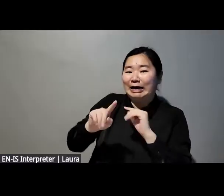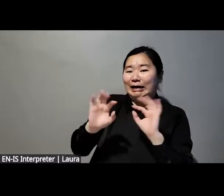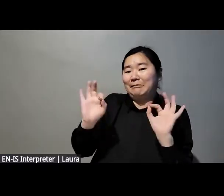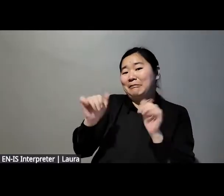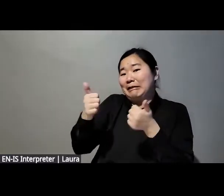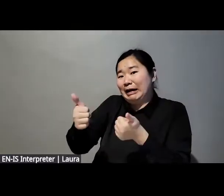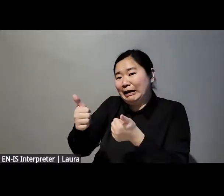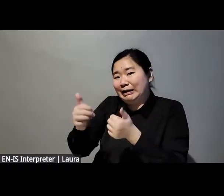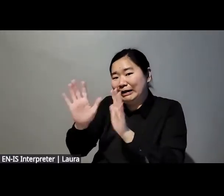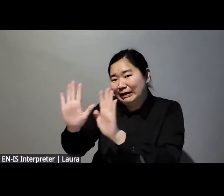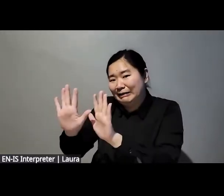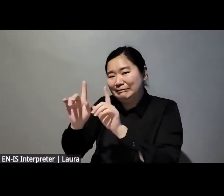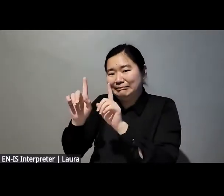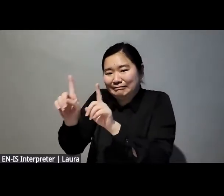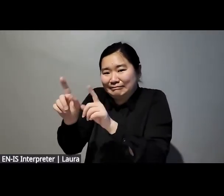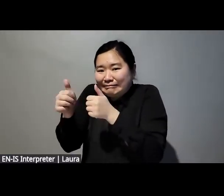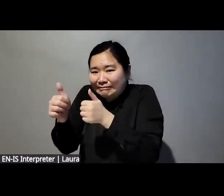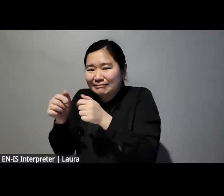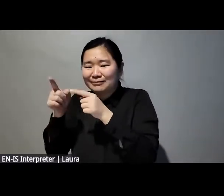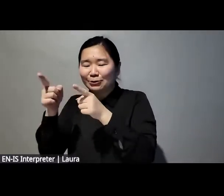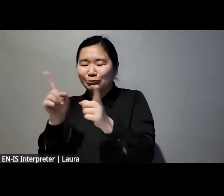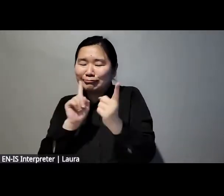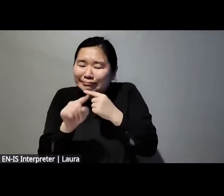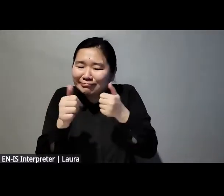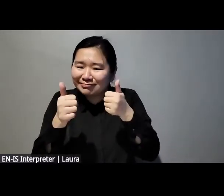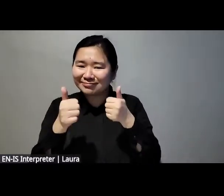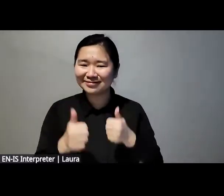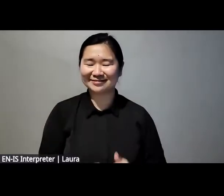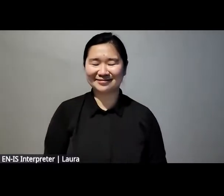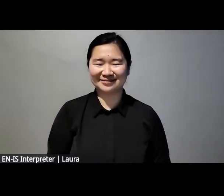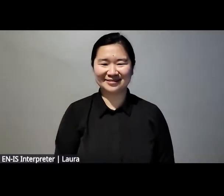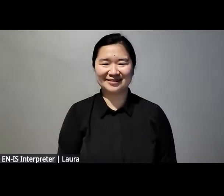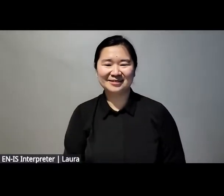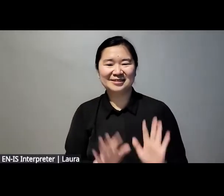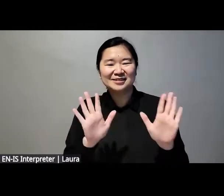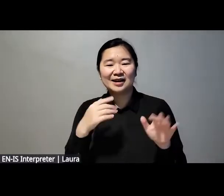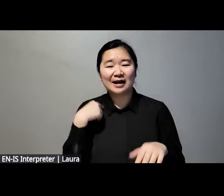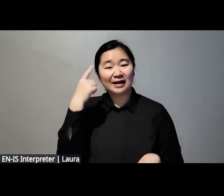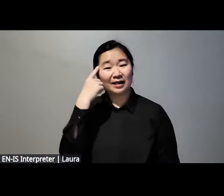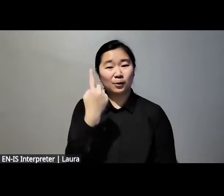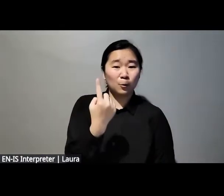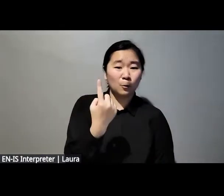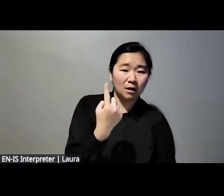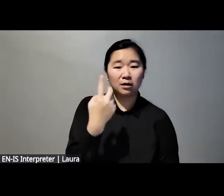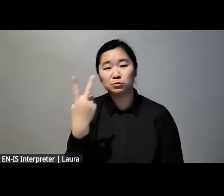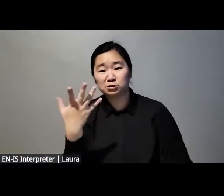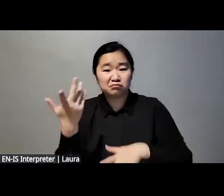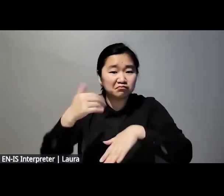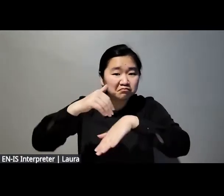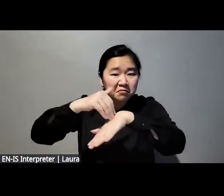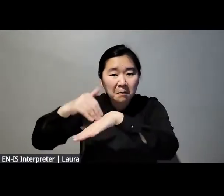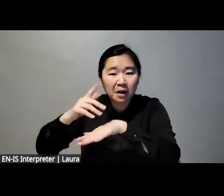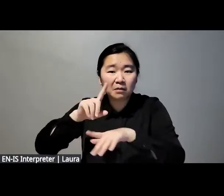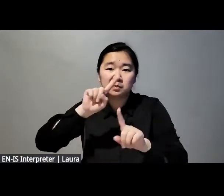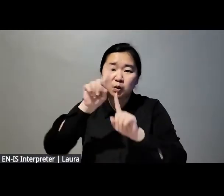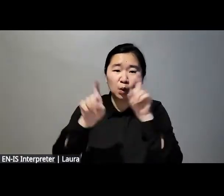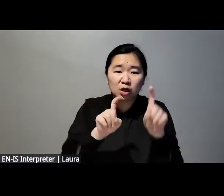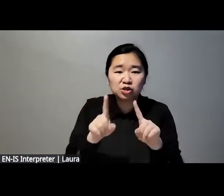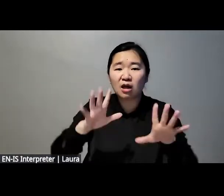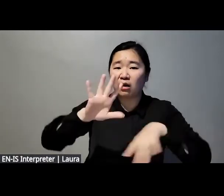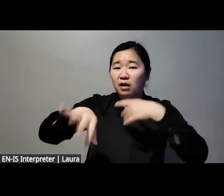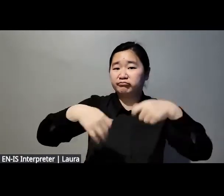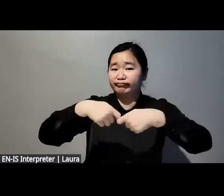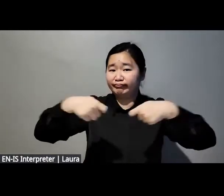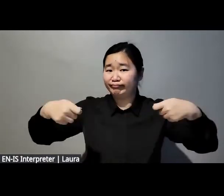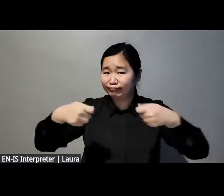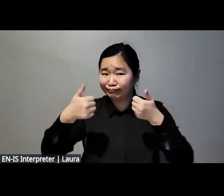most excluded types of impairments. And I think I would just want to wave a flag for organisations like Inclusion International. So